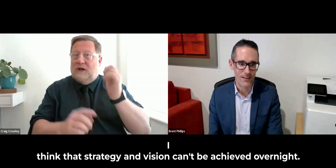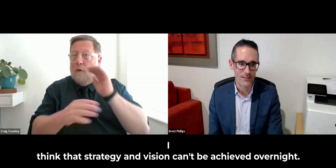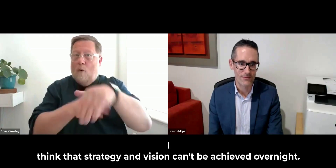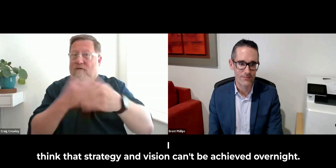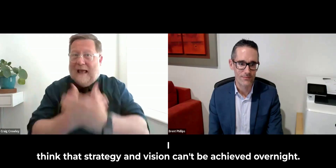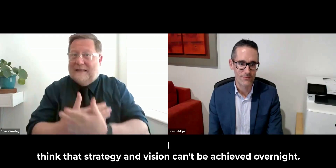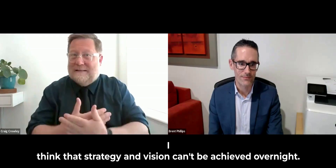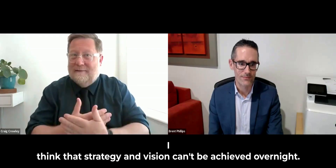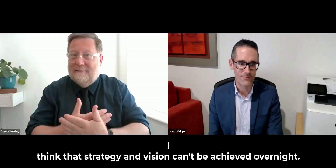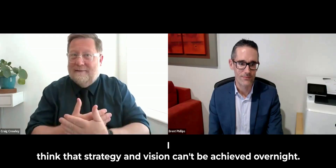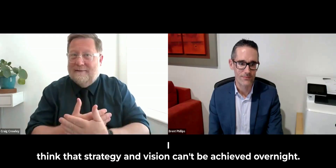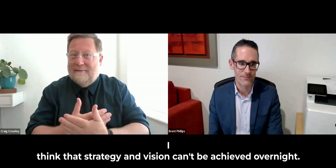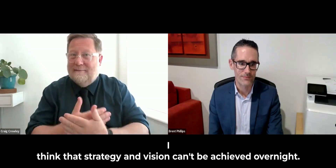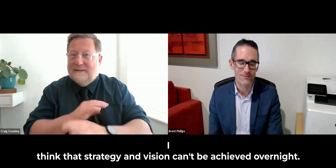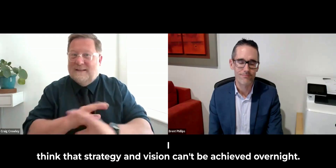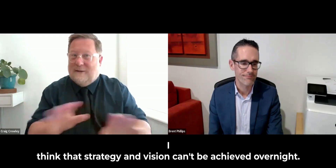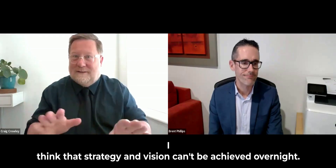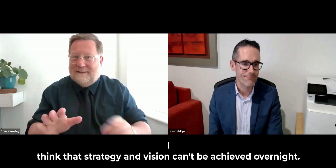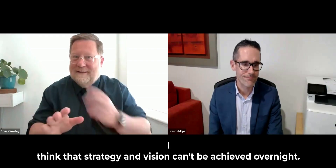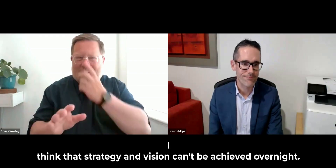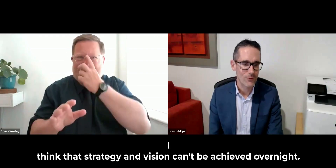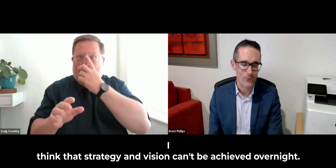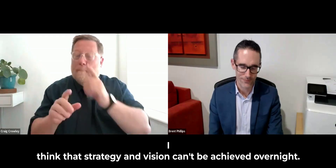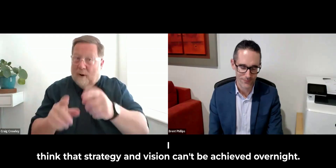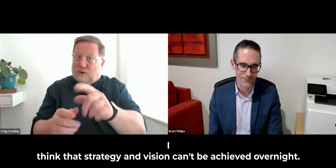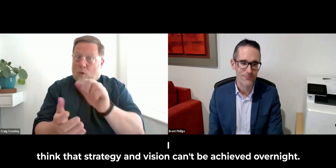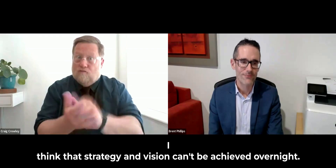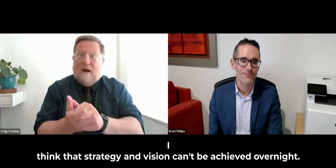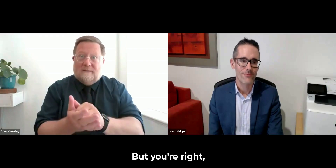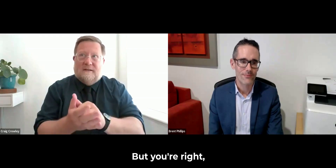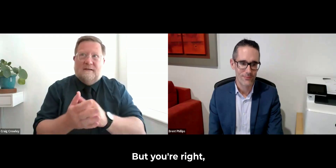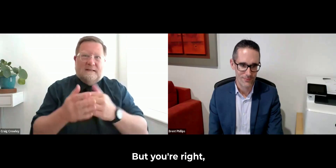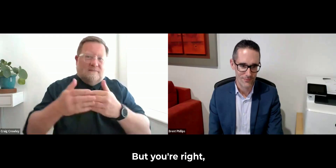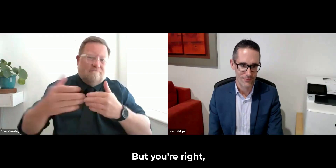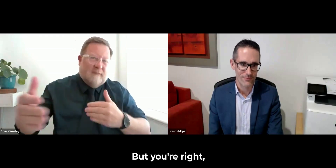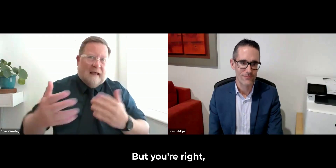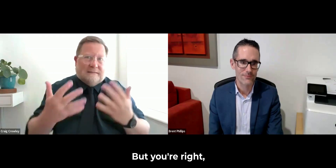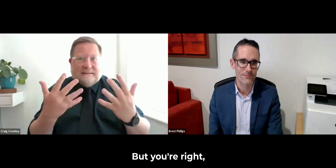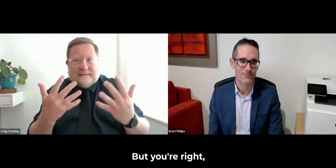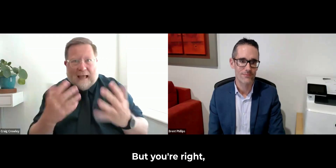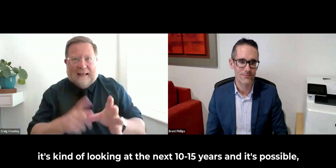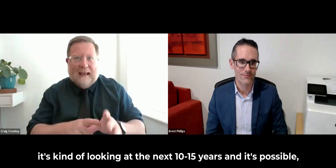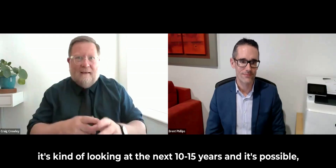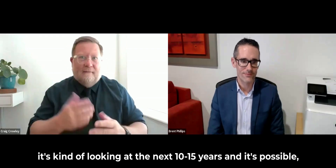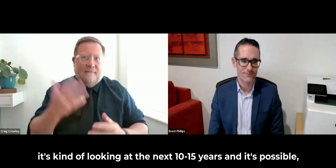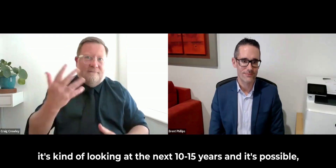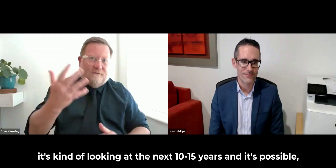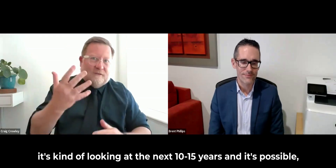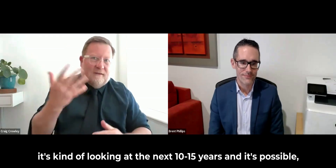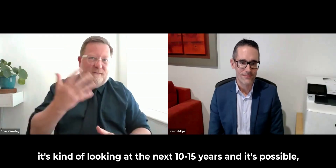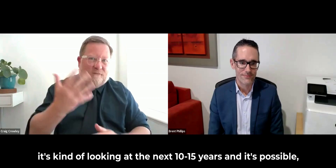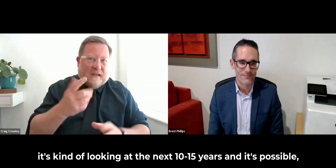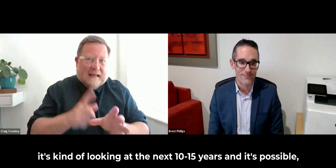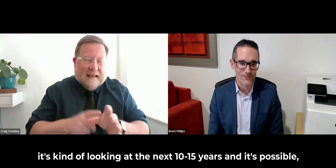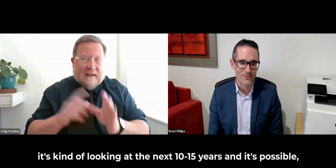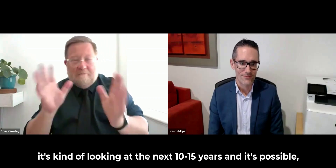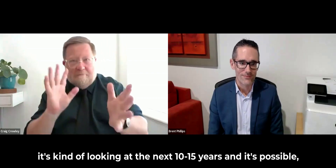and vision can't be achieved overnight. But you're right, it's kind of looking at the next 10,